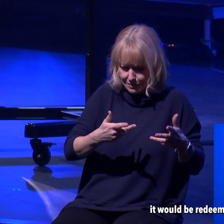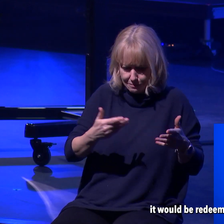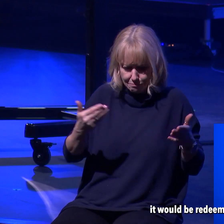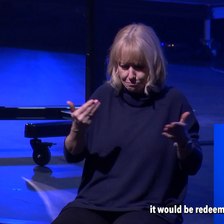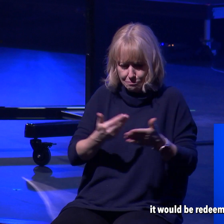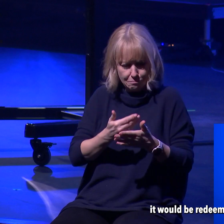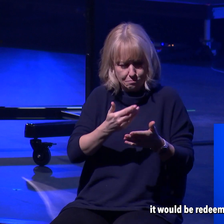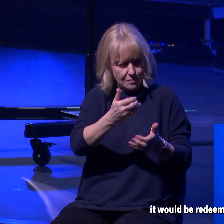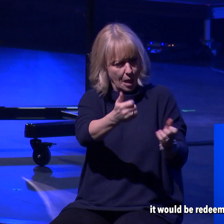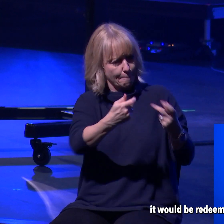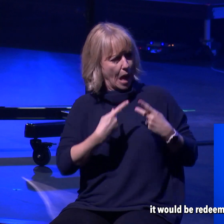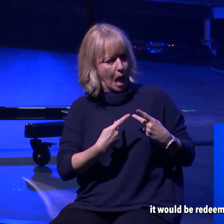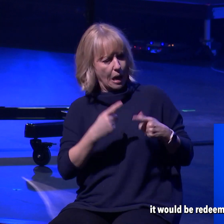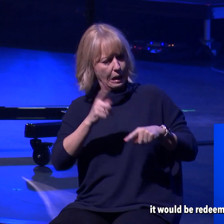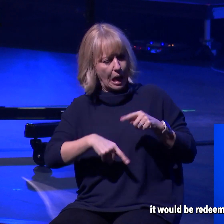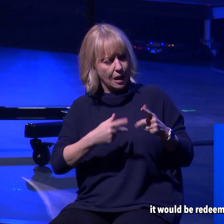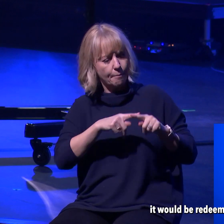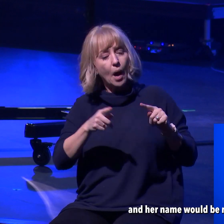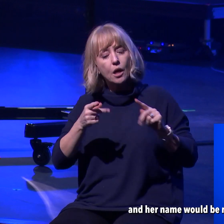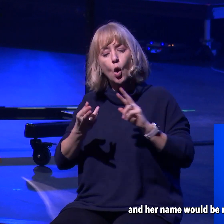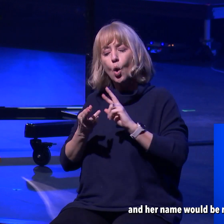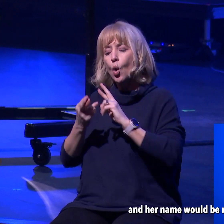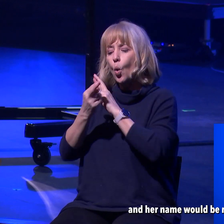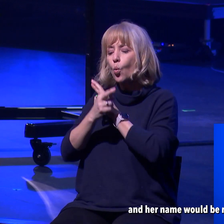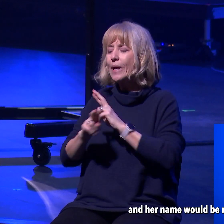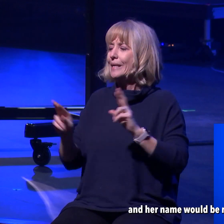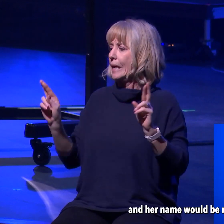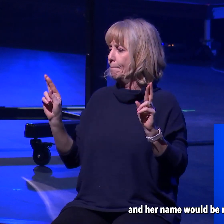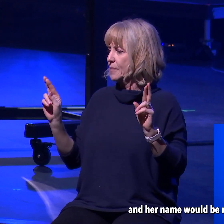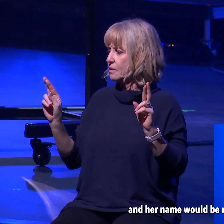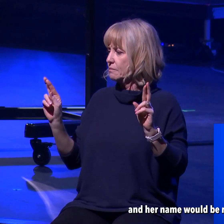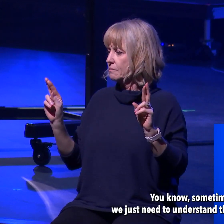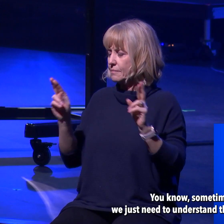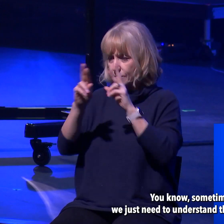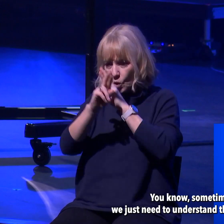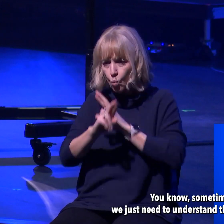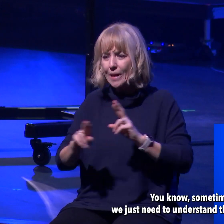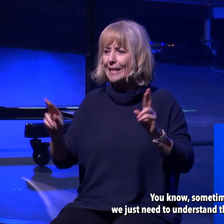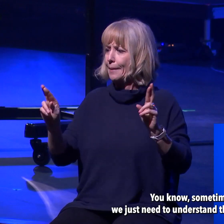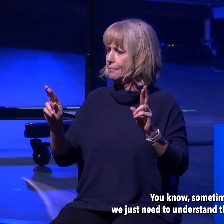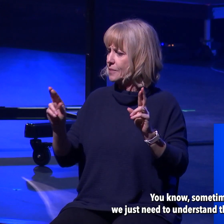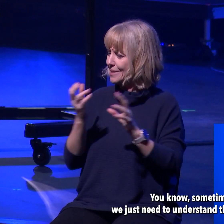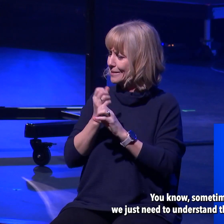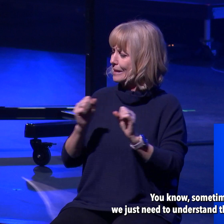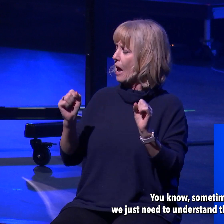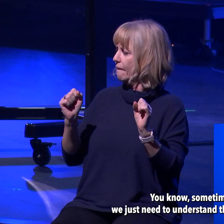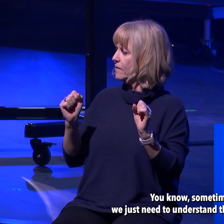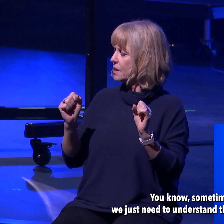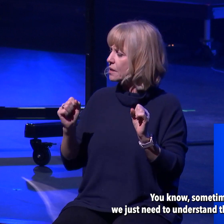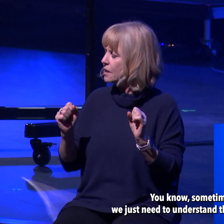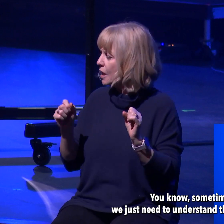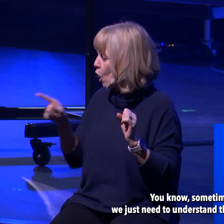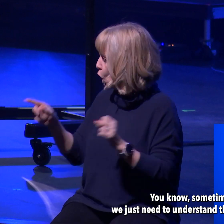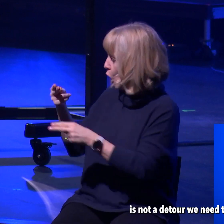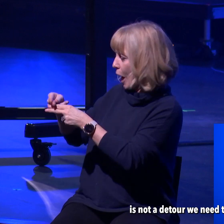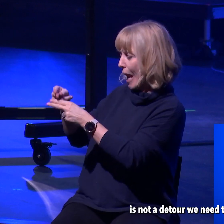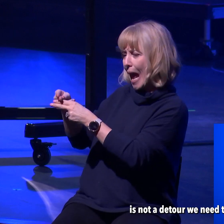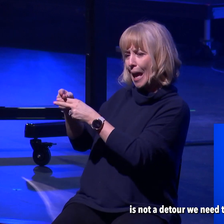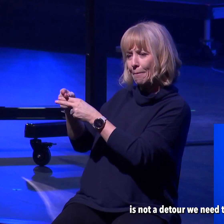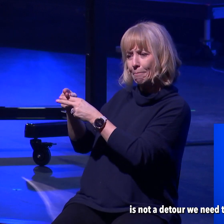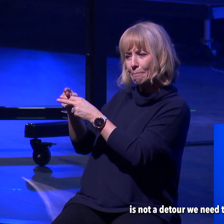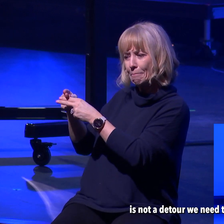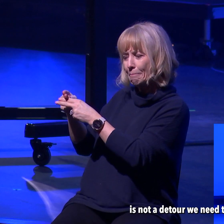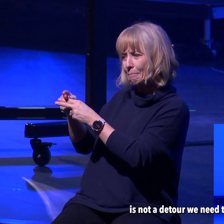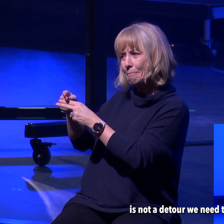it would be redeemed. And her name would be restored. You know, sometimes we just need to understand that grief is